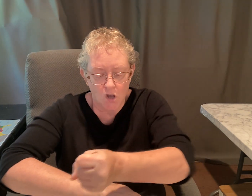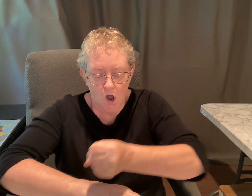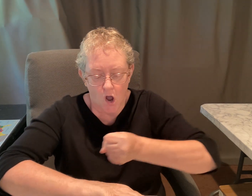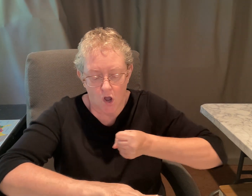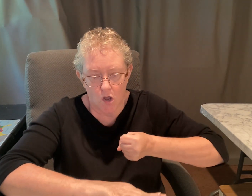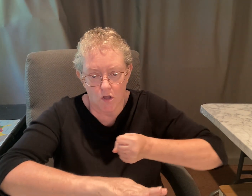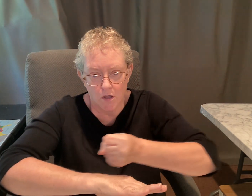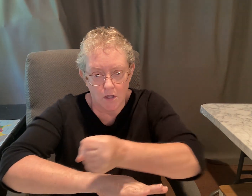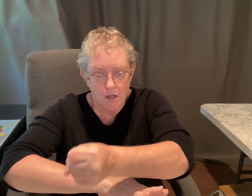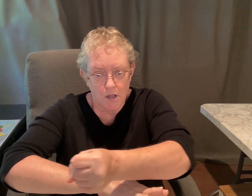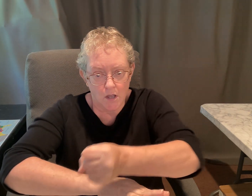saw.